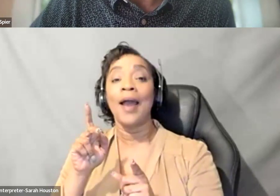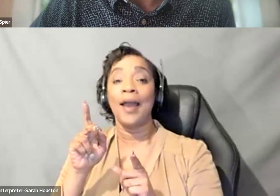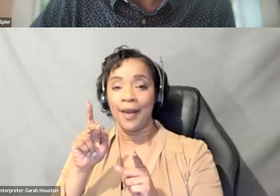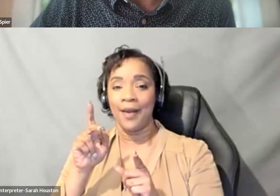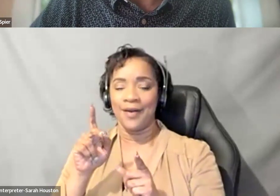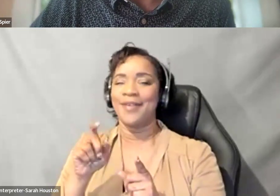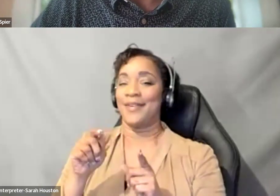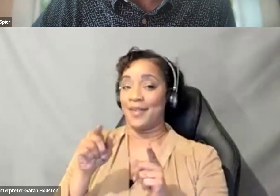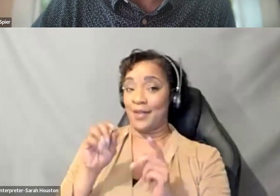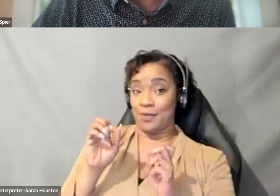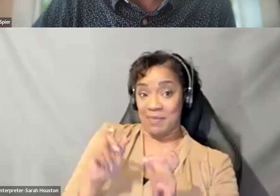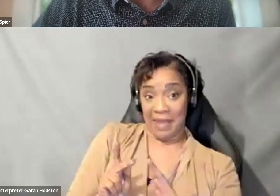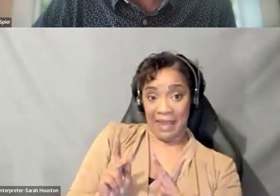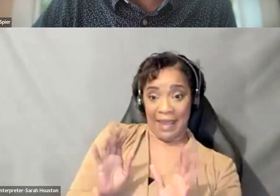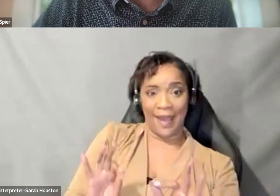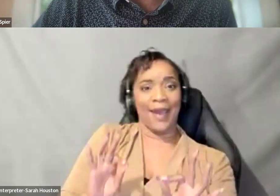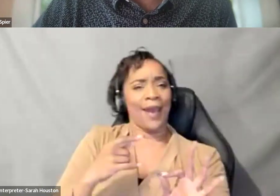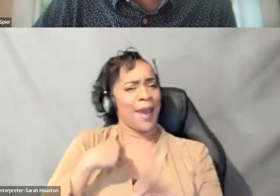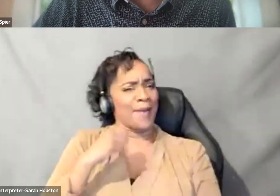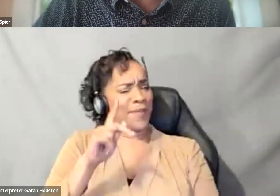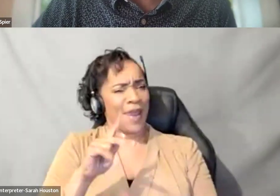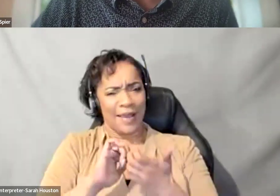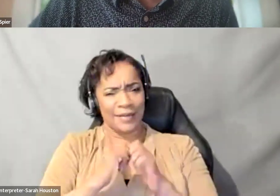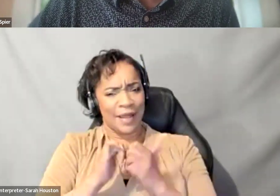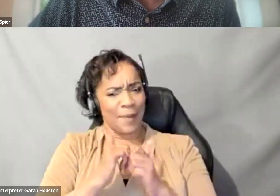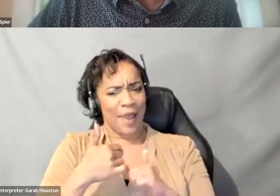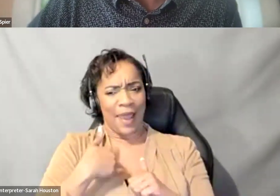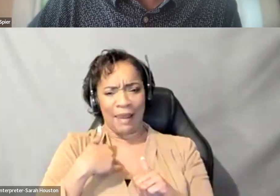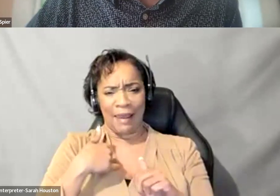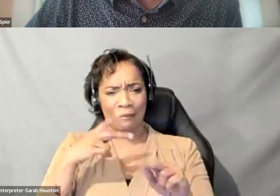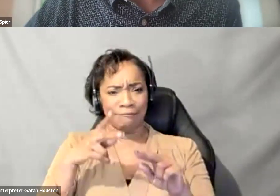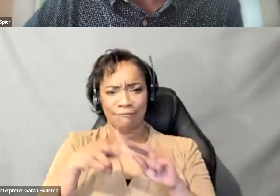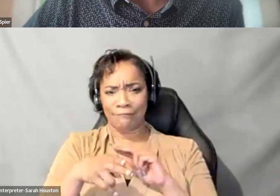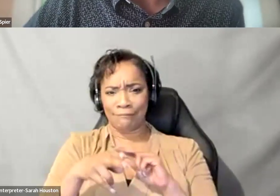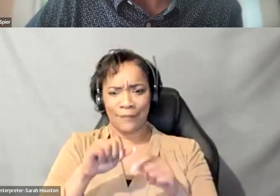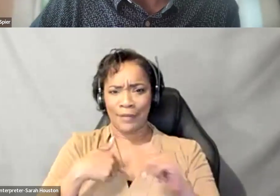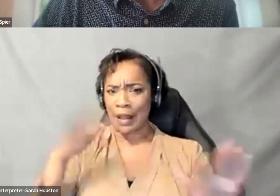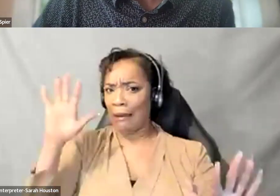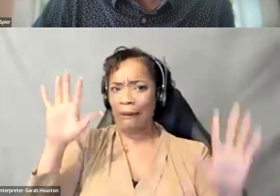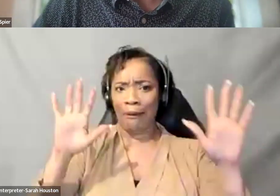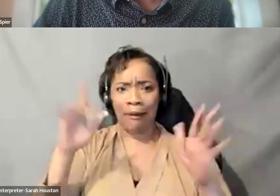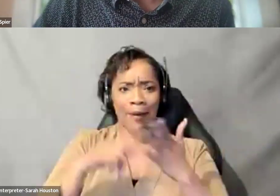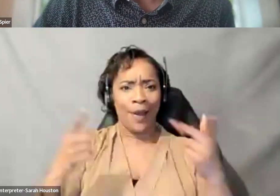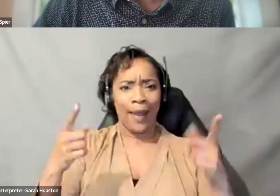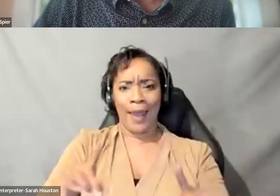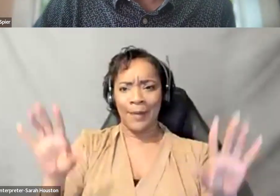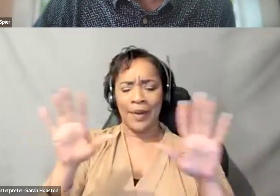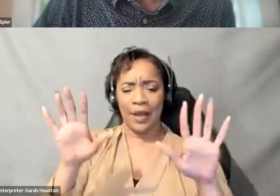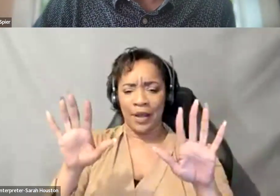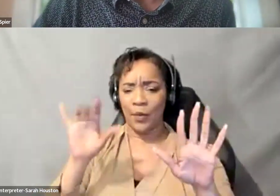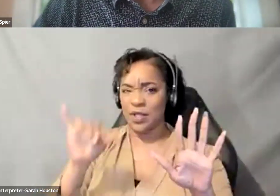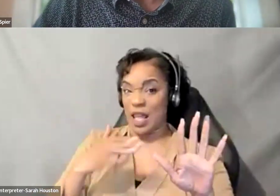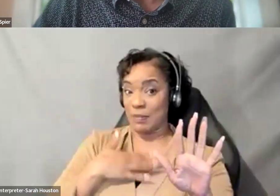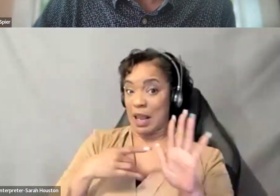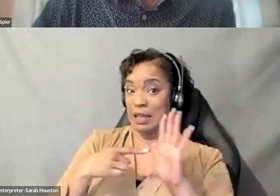Sorry. Hey, are you back? I I'm think you back. Somehow I cut got out a little bit. cut out. I know. It's like, Yeah. whoa, what happened? Okay, was that my sign to